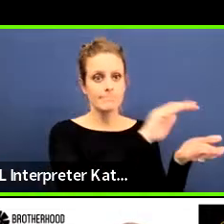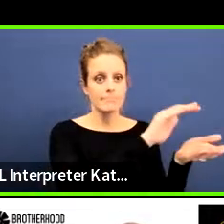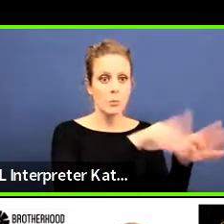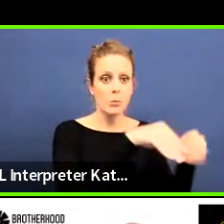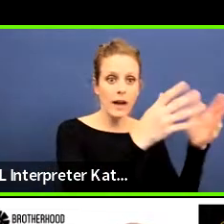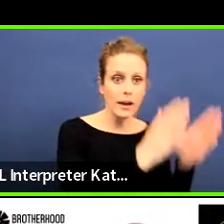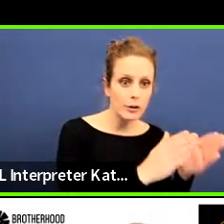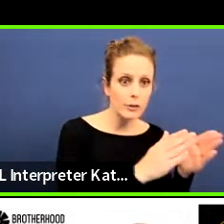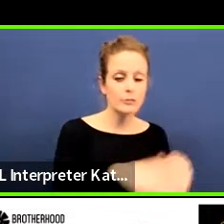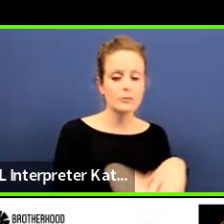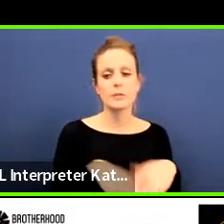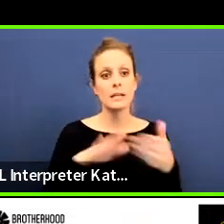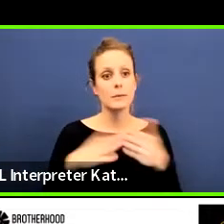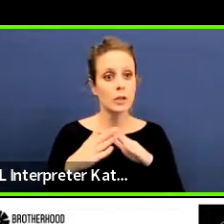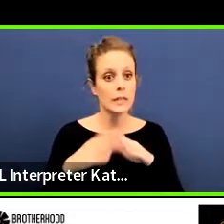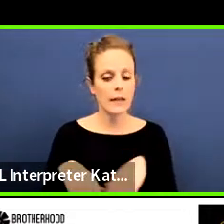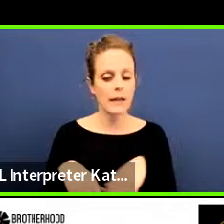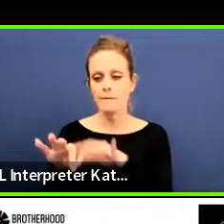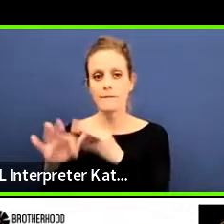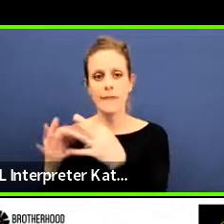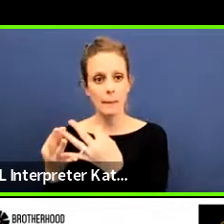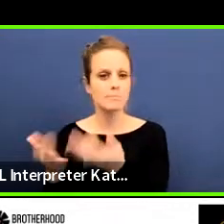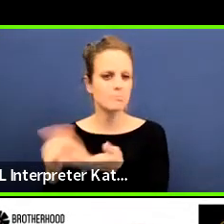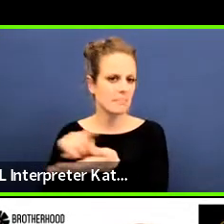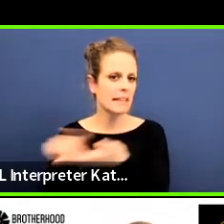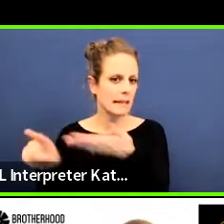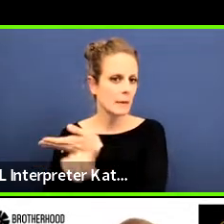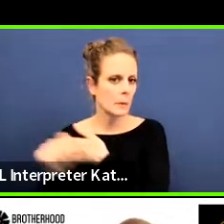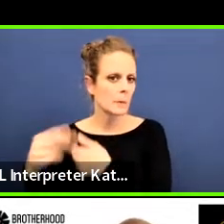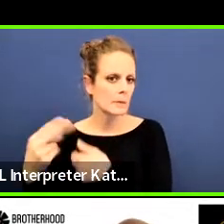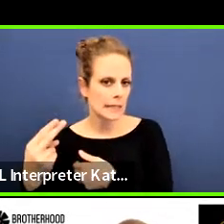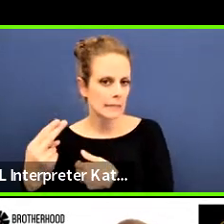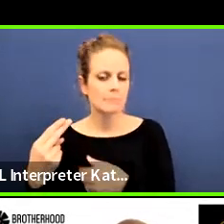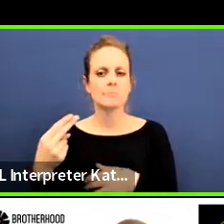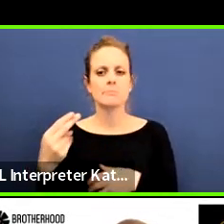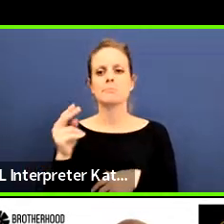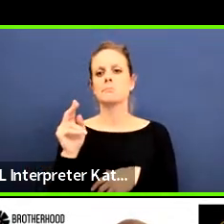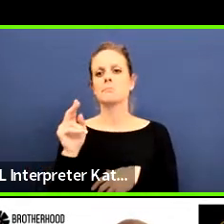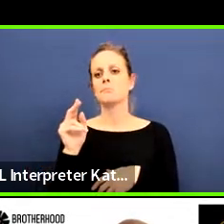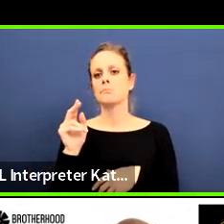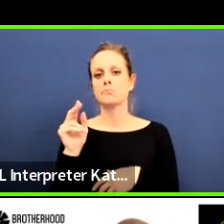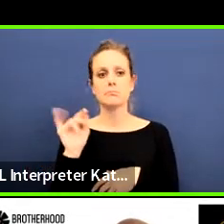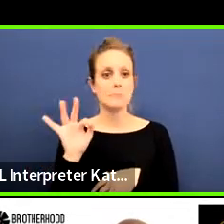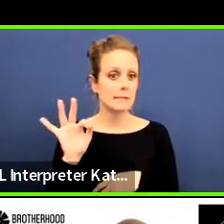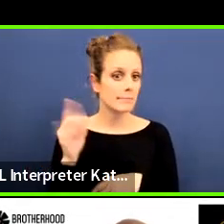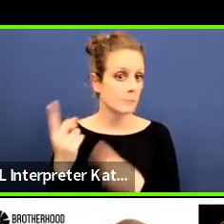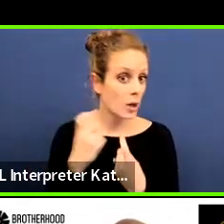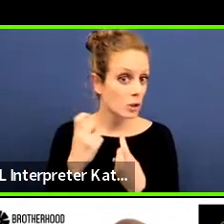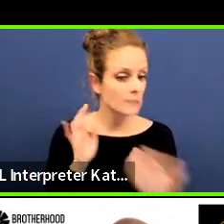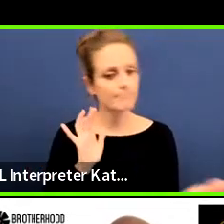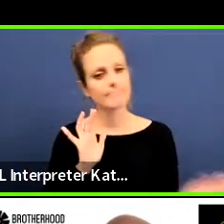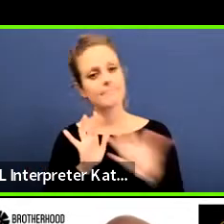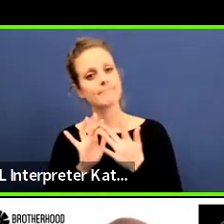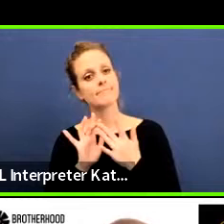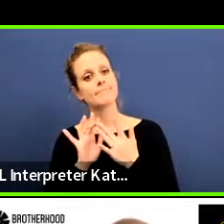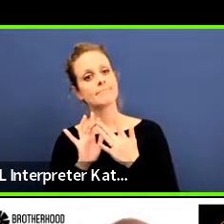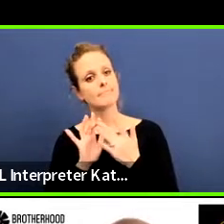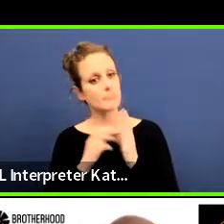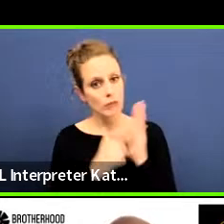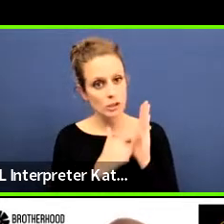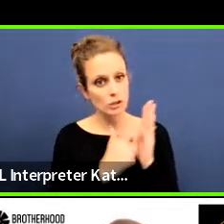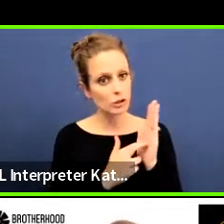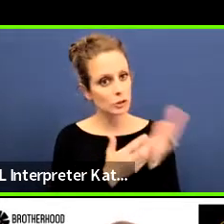community. So that's happening. Feel free to touch base if you have any questions and getting registered.